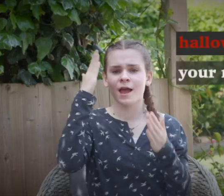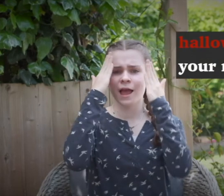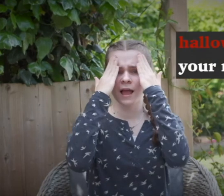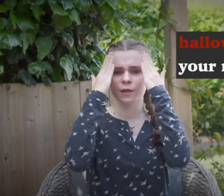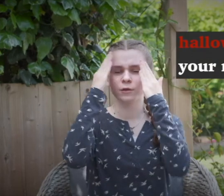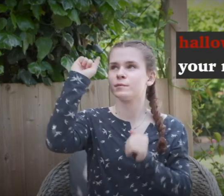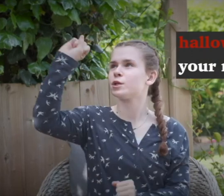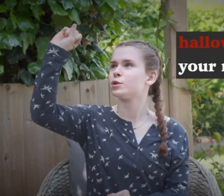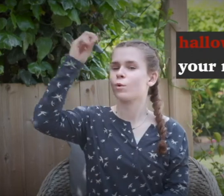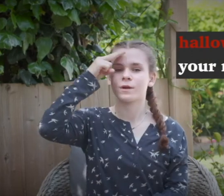hallowed be your name.